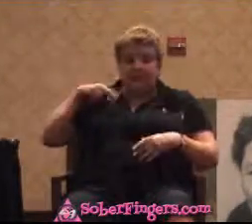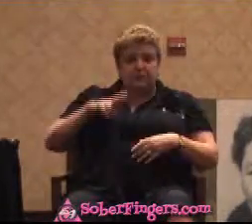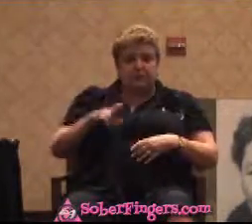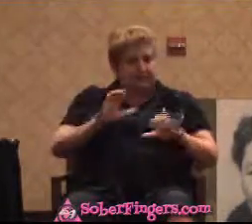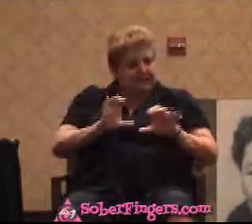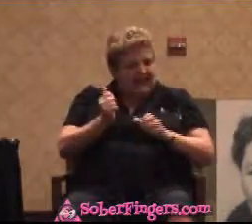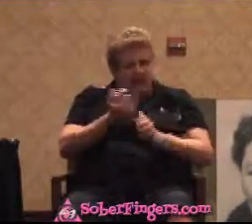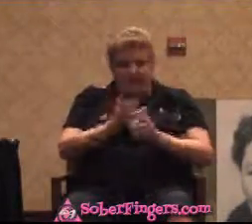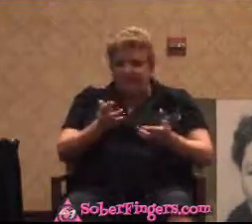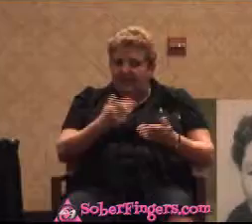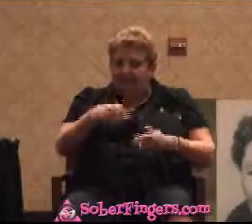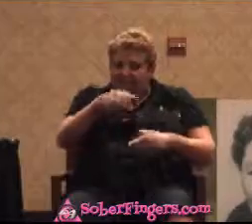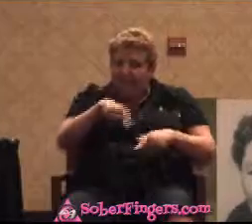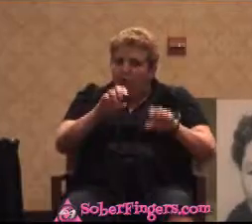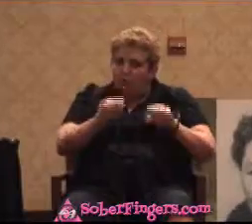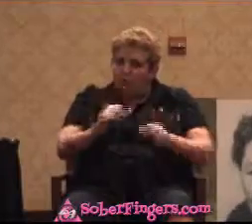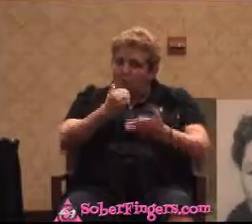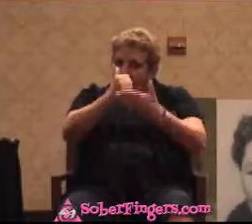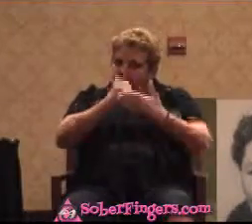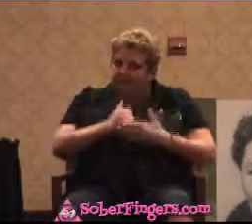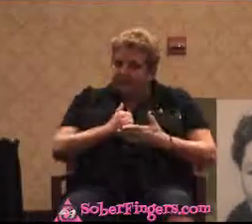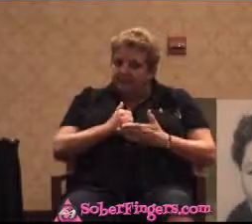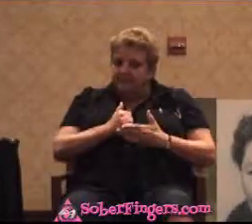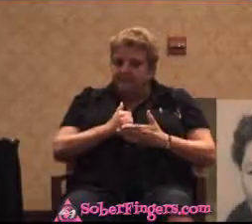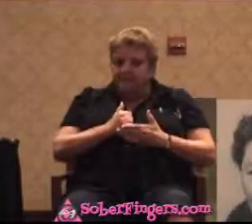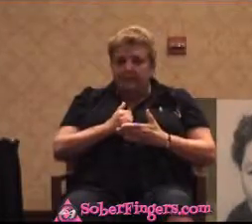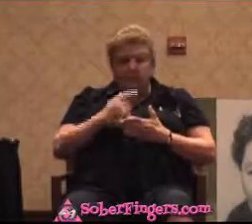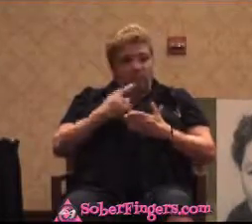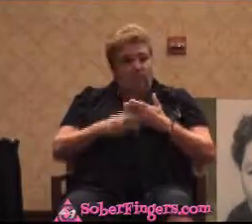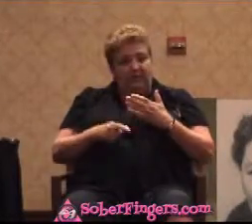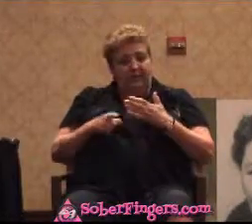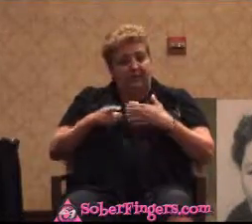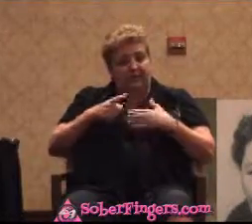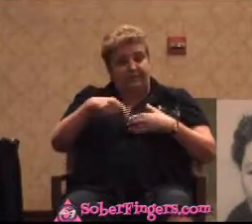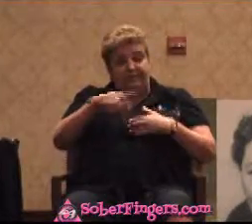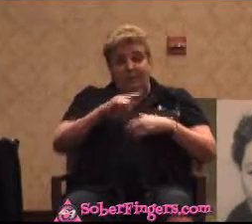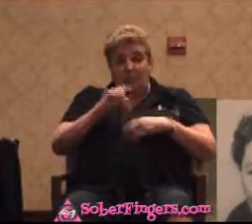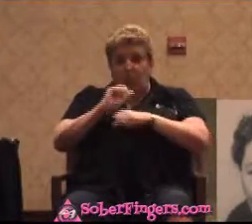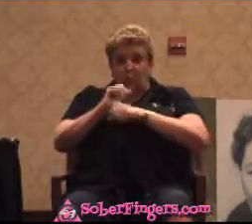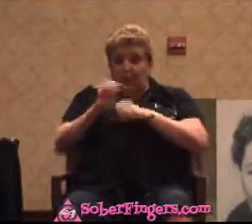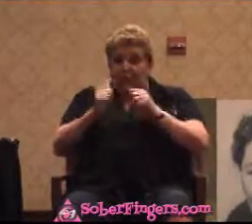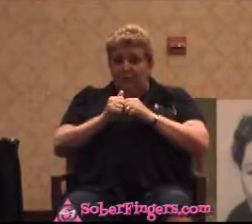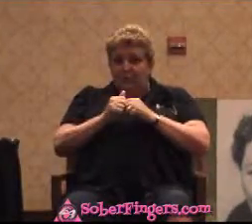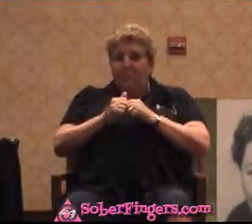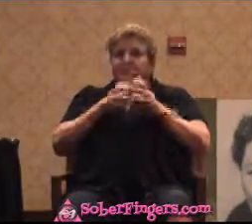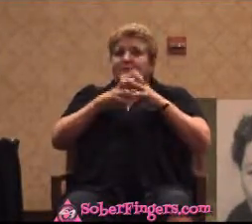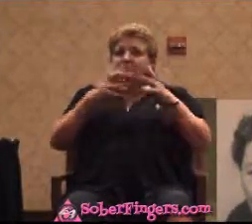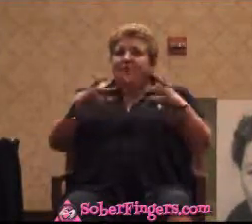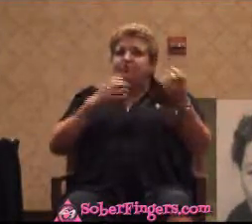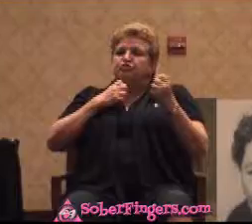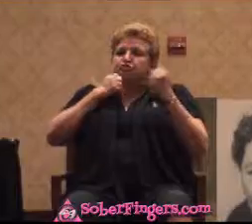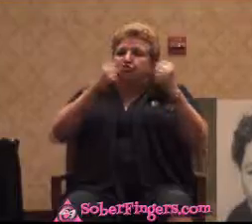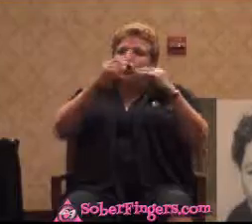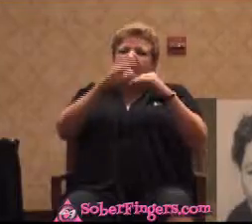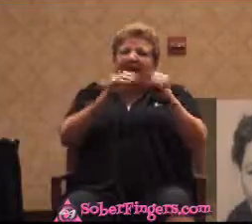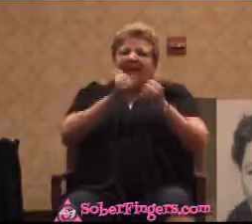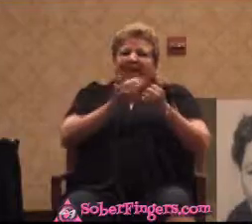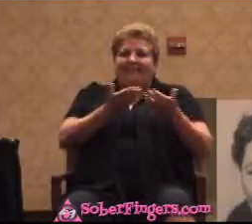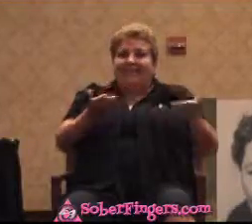could to help me. And they knew that what they were working with was much stronger than anything that they could do. And like I said, they took me